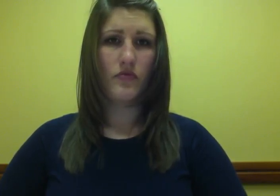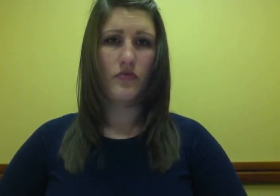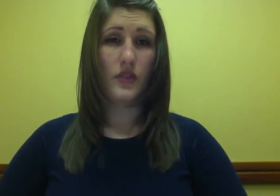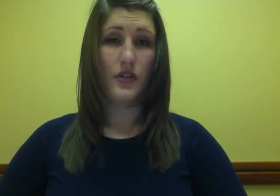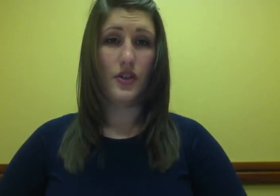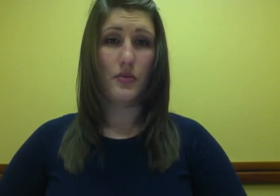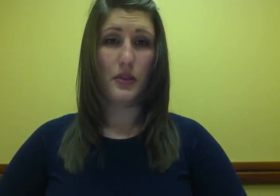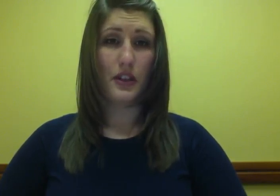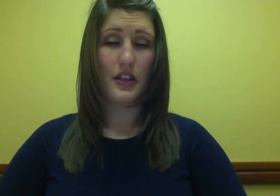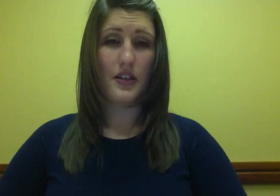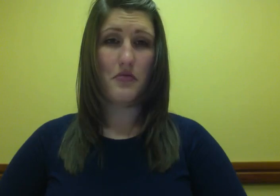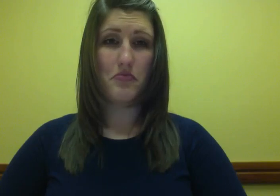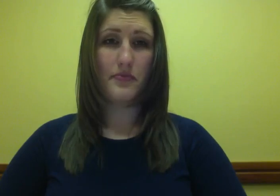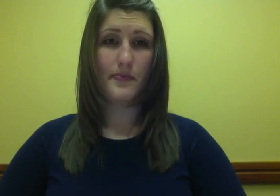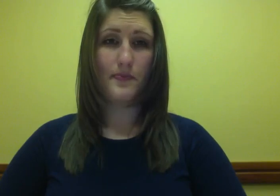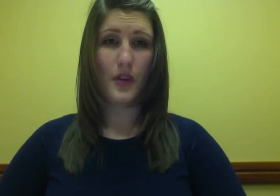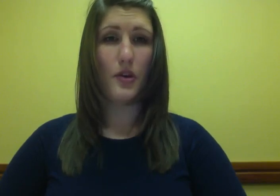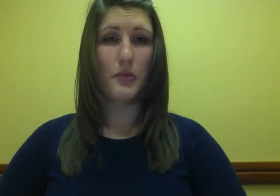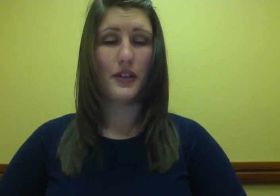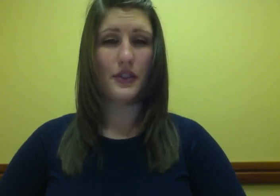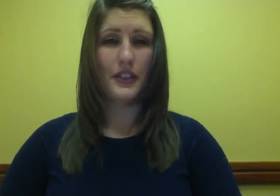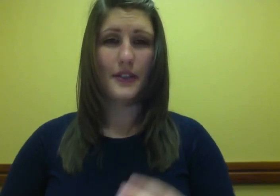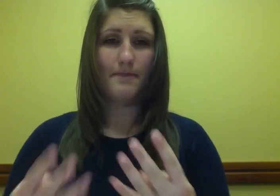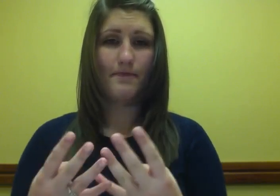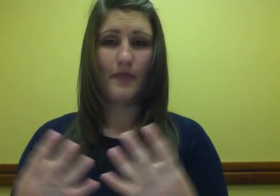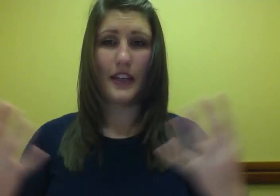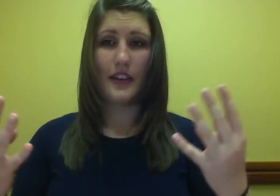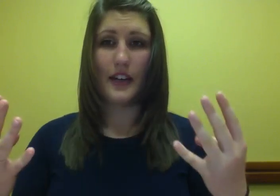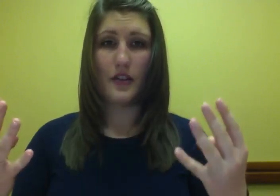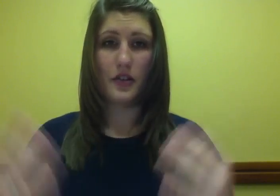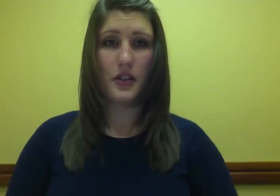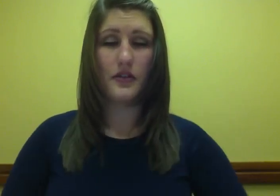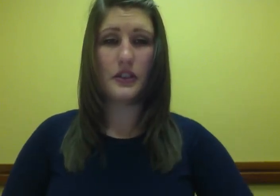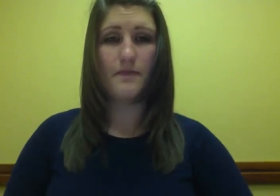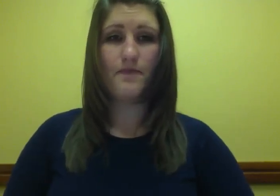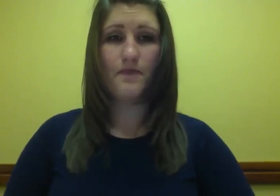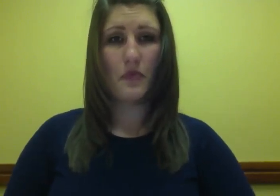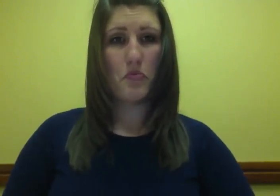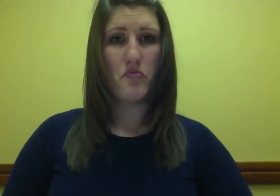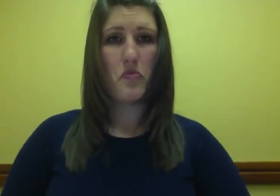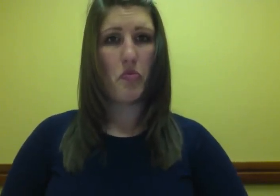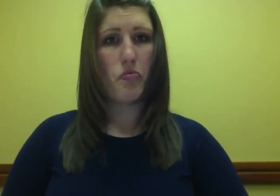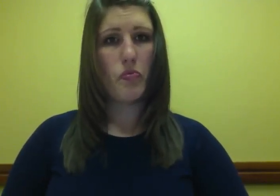You have to jump really high. Oh, probably for the net or whatever.